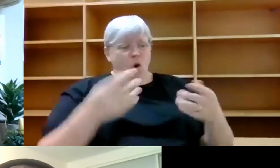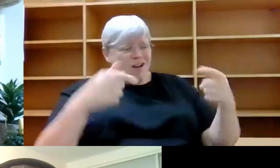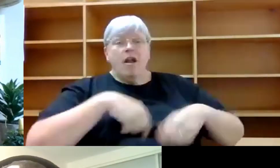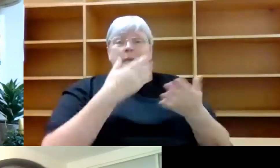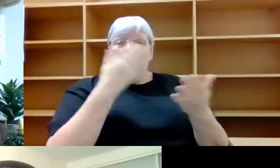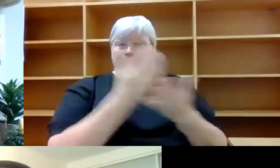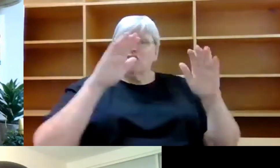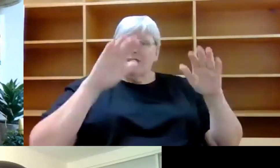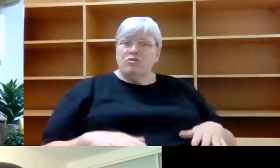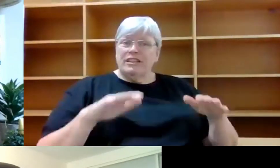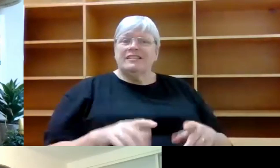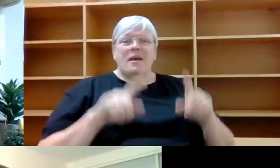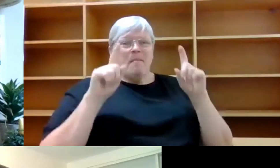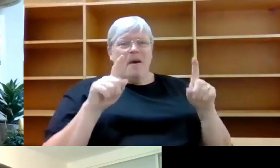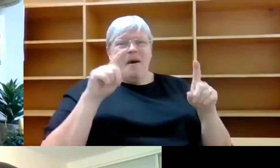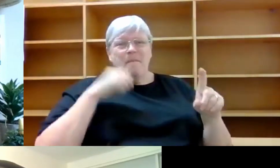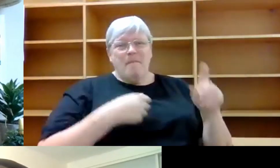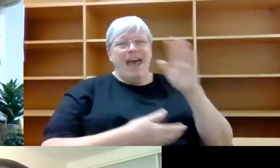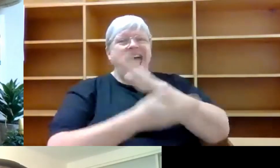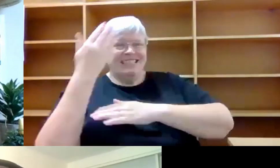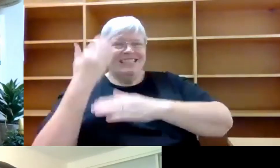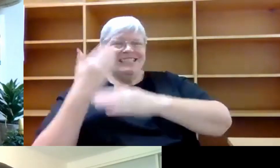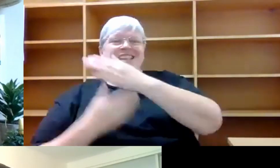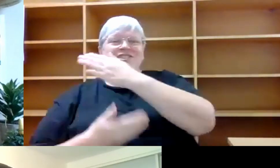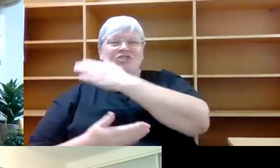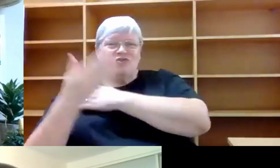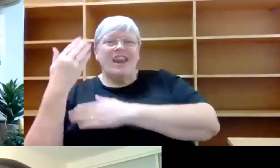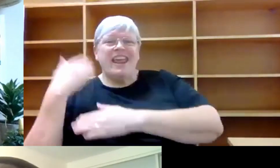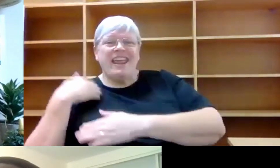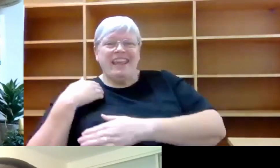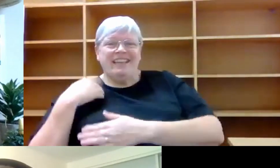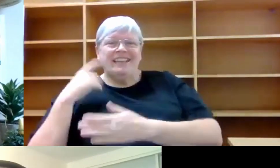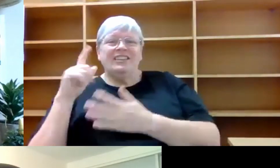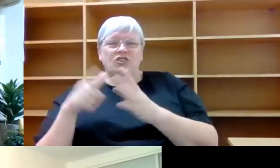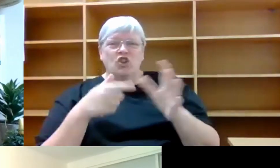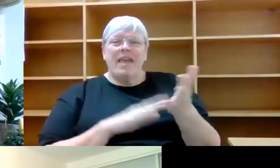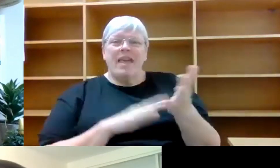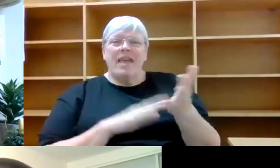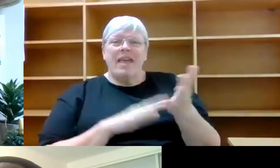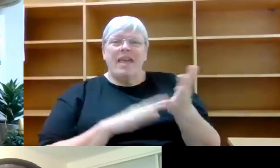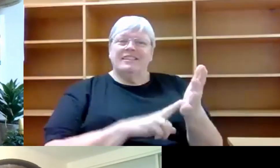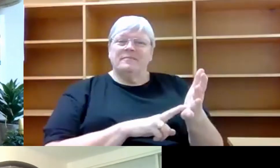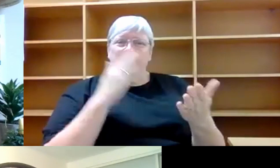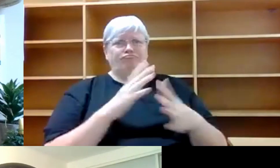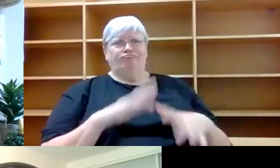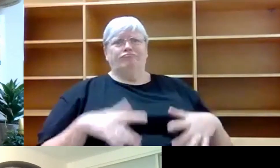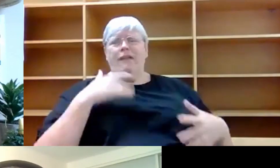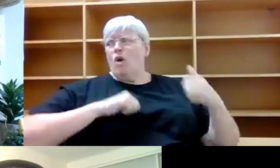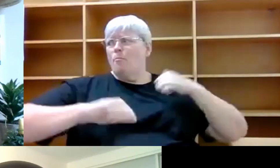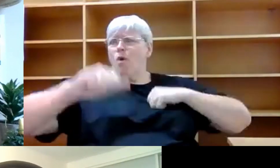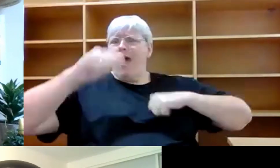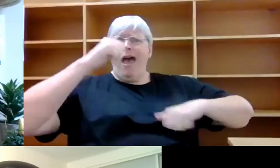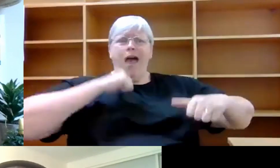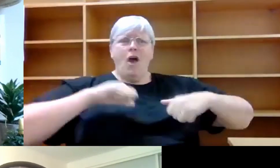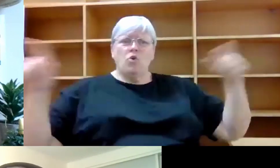as anybody else, but this is my ancestry. And I think rightfully, I feel very proud about that. Just like any Scot, we